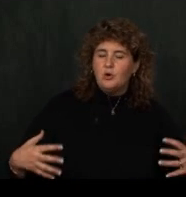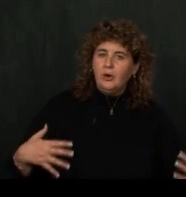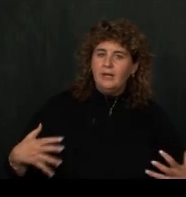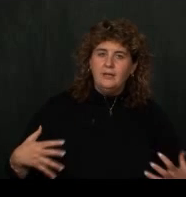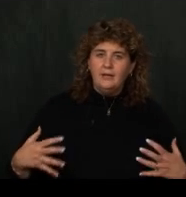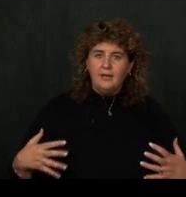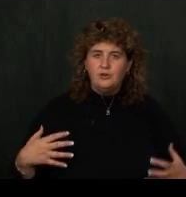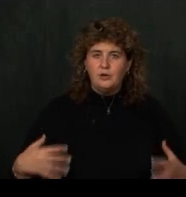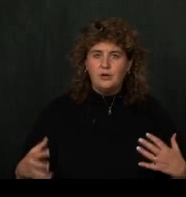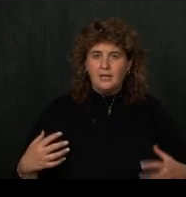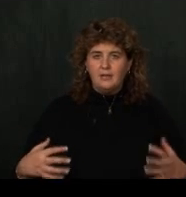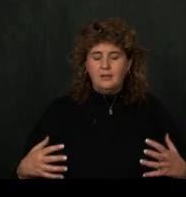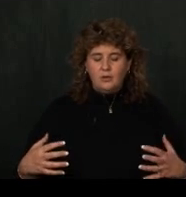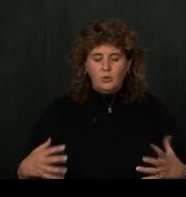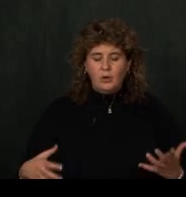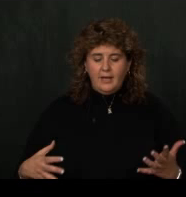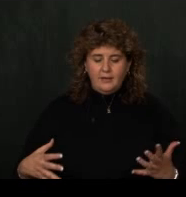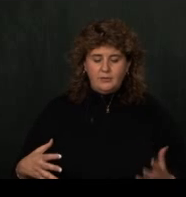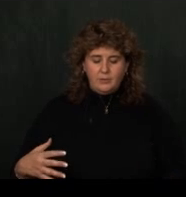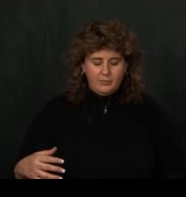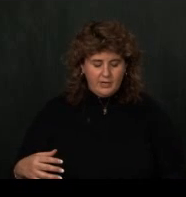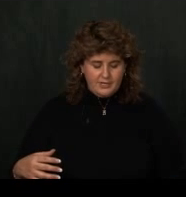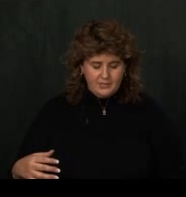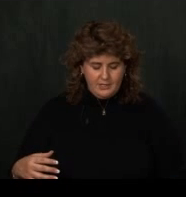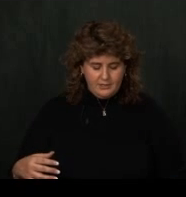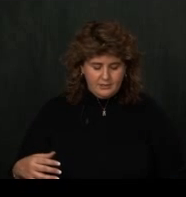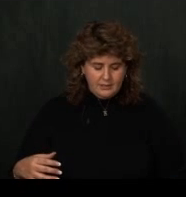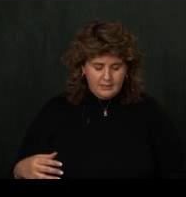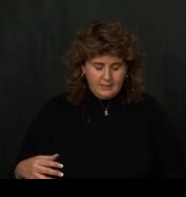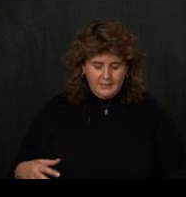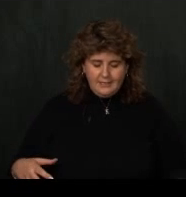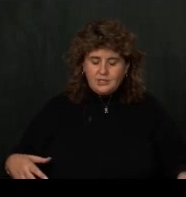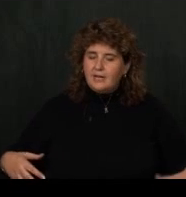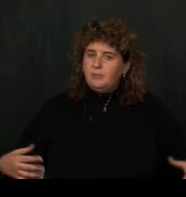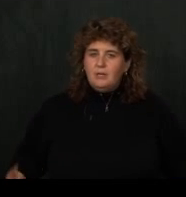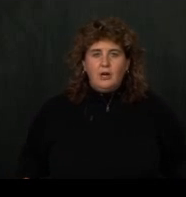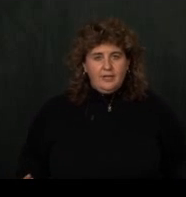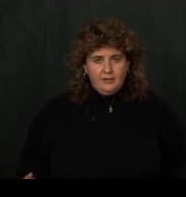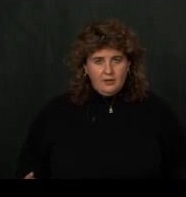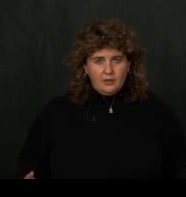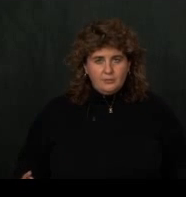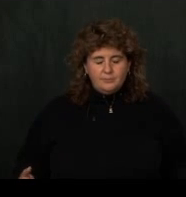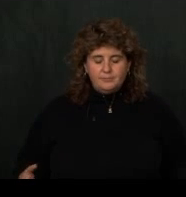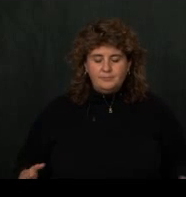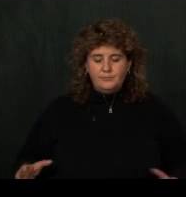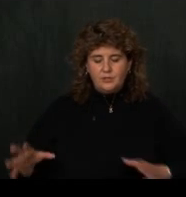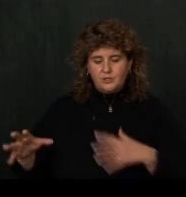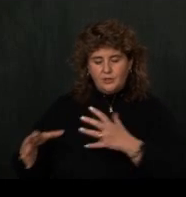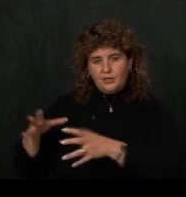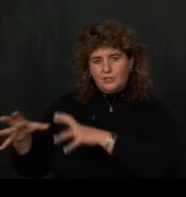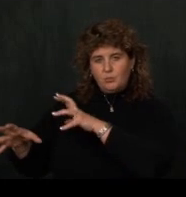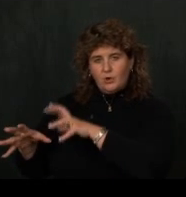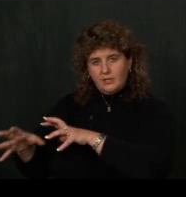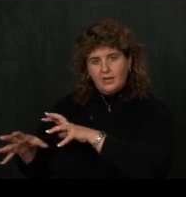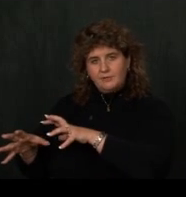quick and dirty way to memorize these. It's not the be-all, end-all. There's still some work you have to